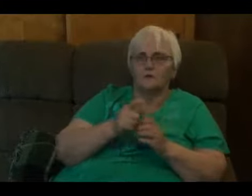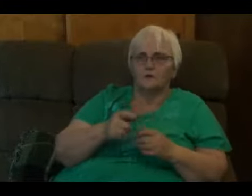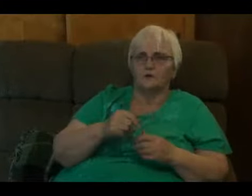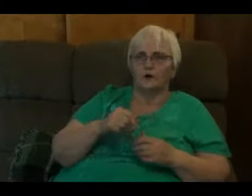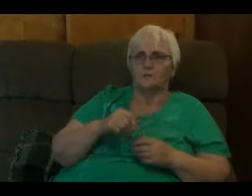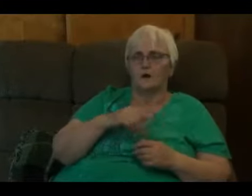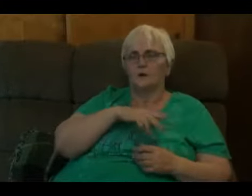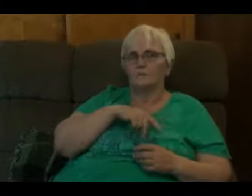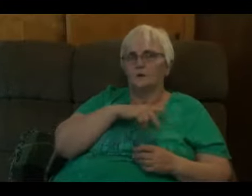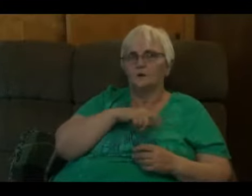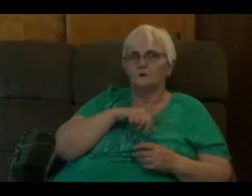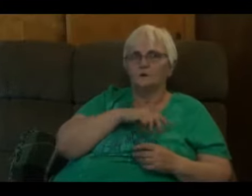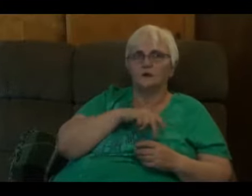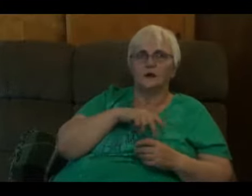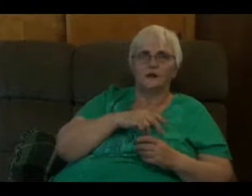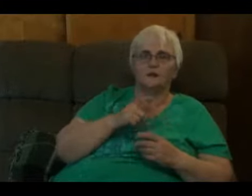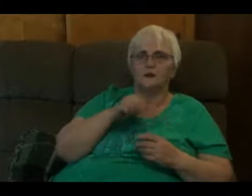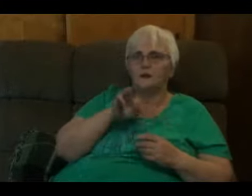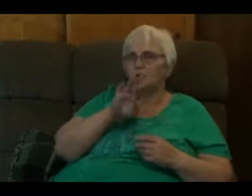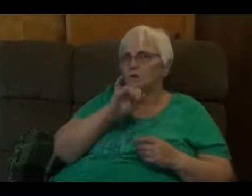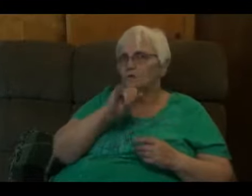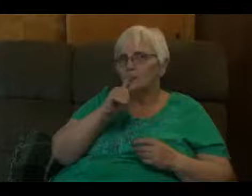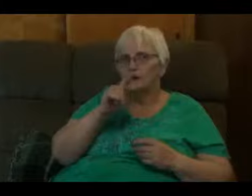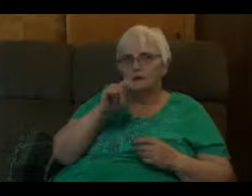personality traits. You know,